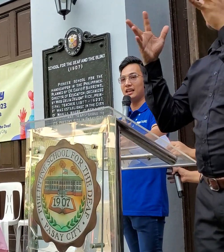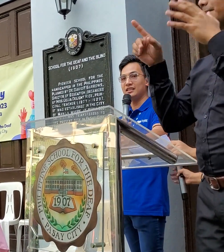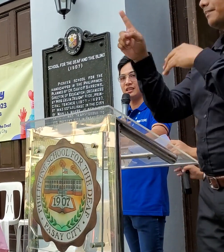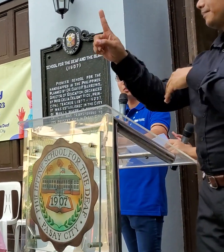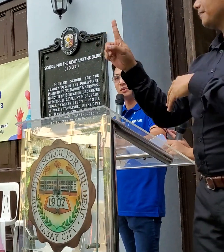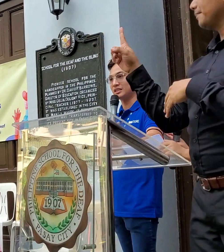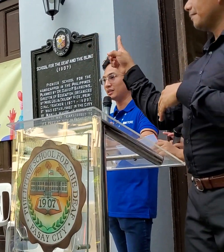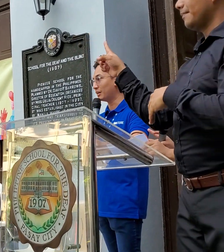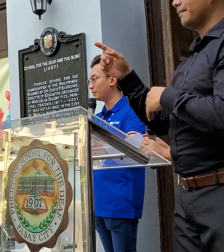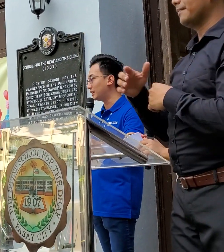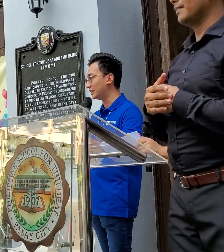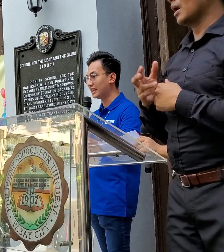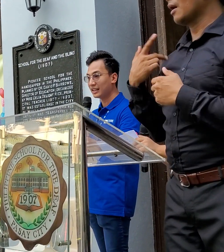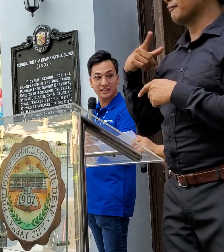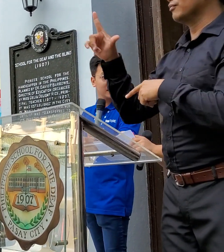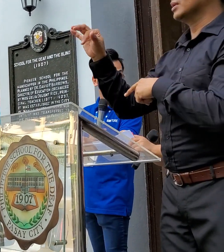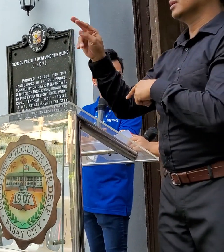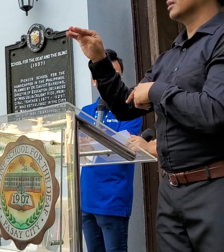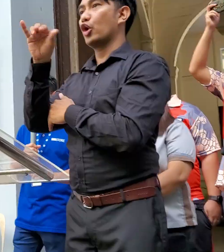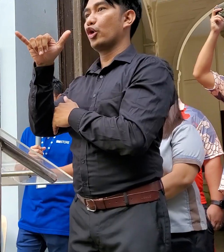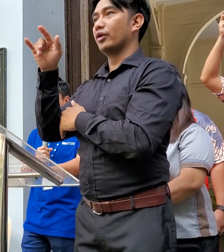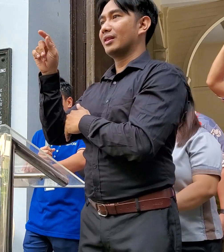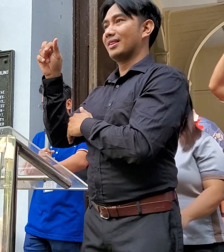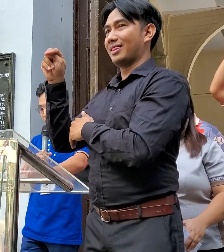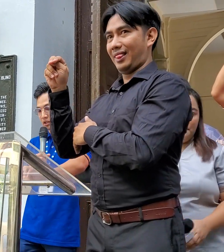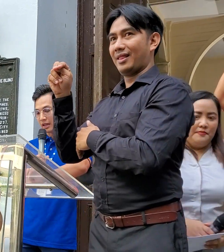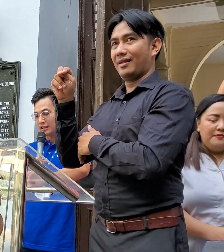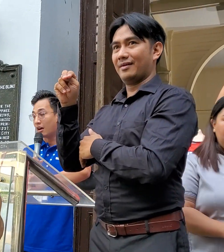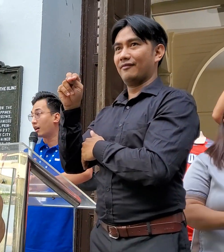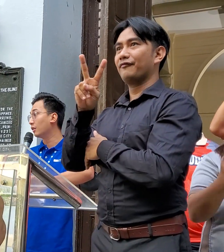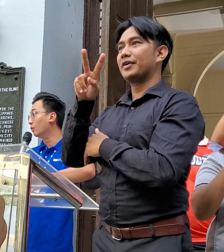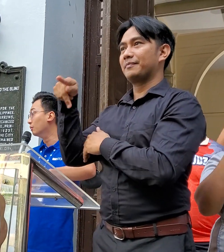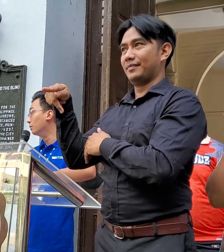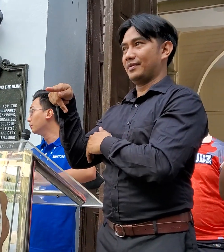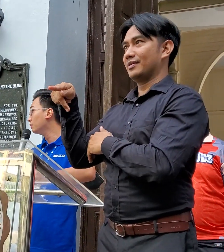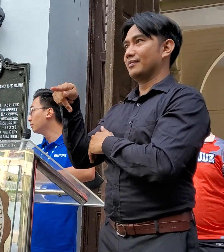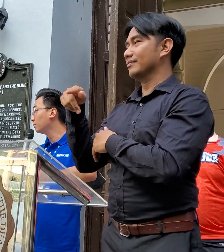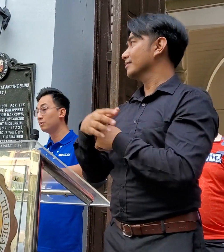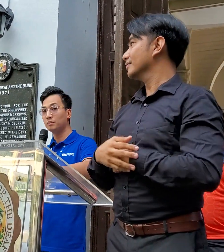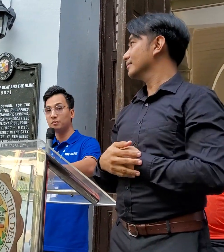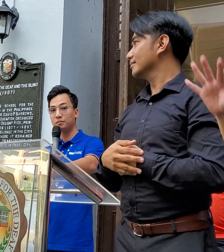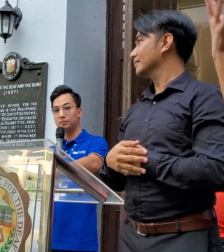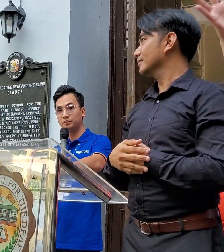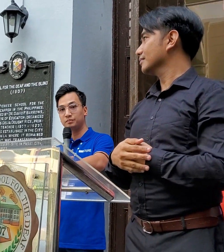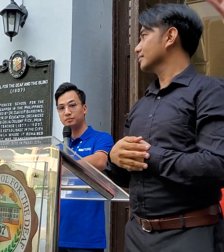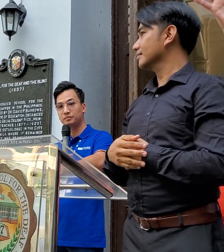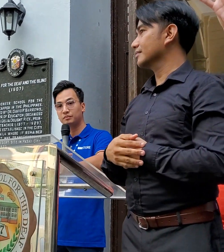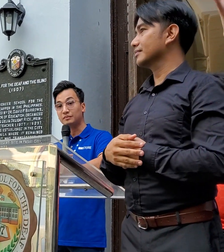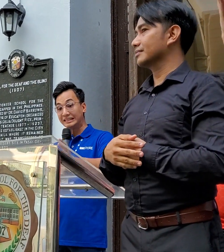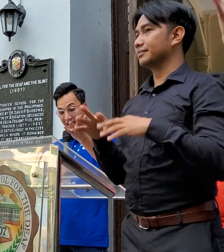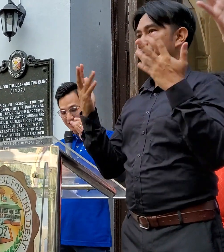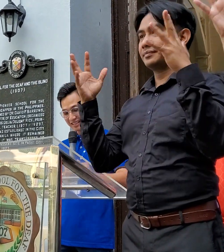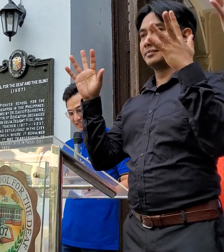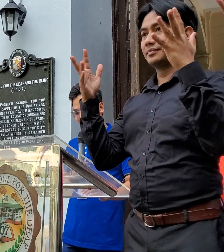Ayan. Andyan po ba si Ma'am Linda? Vice President, BU Head, Our Home.